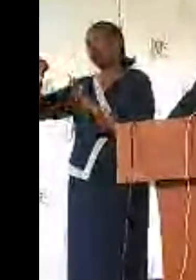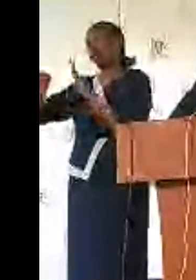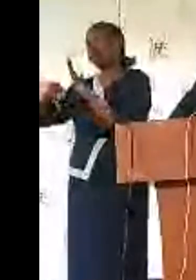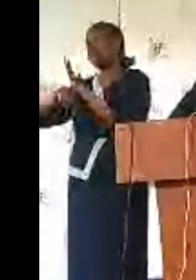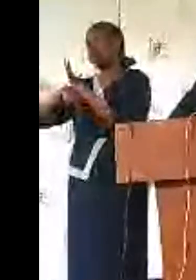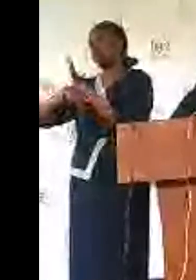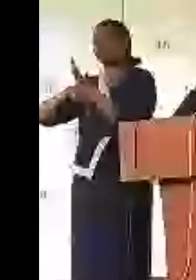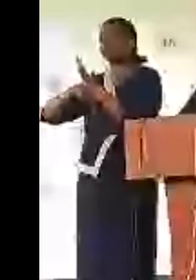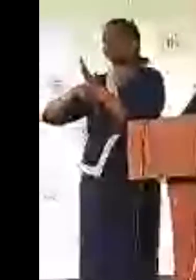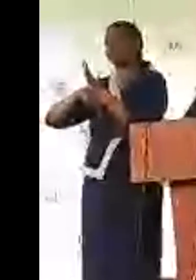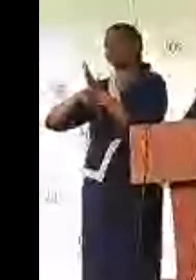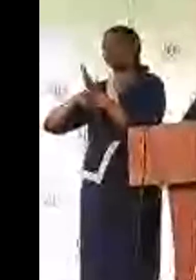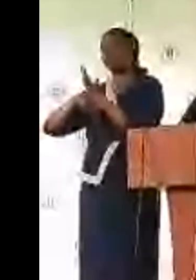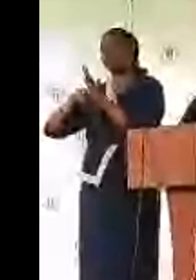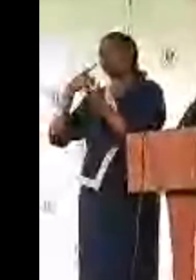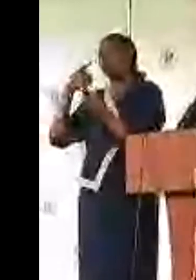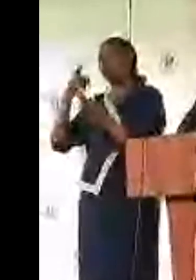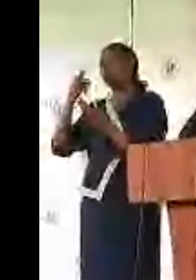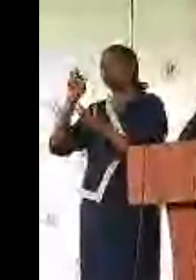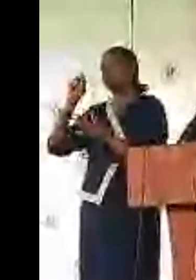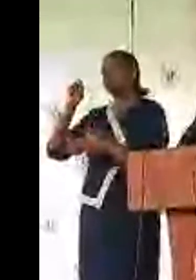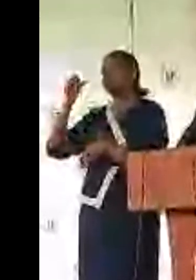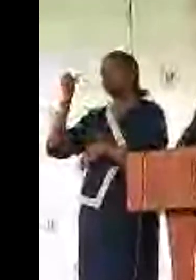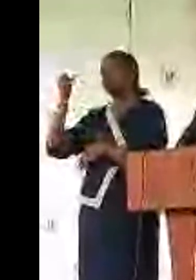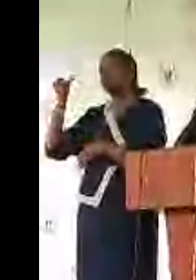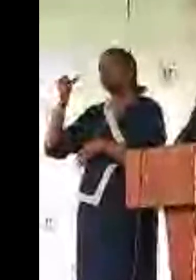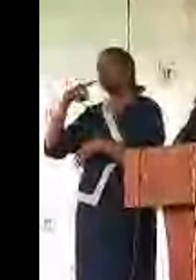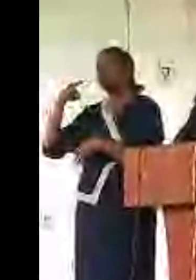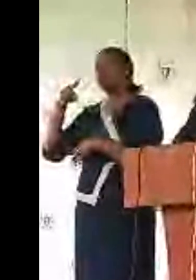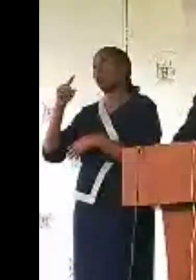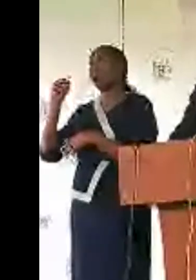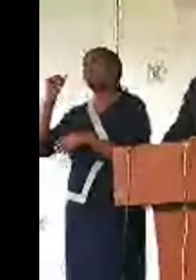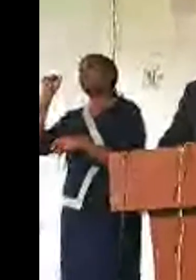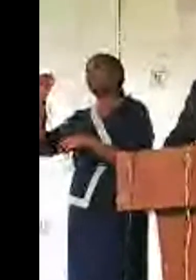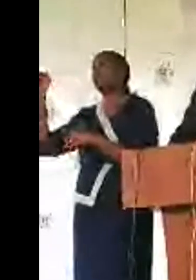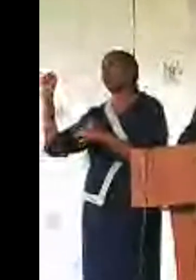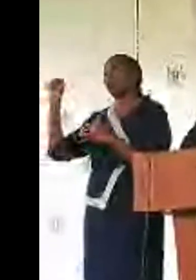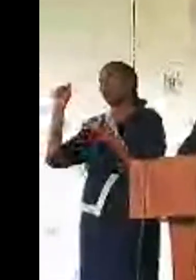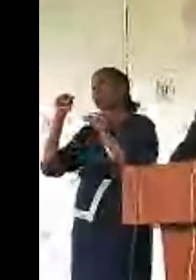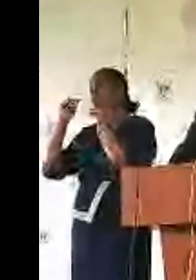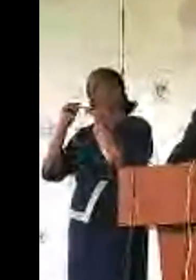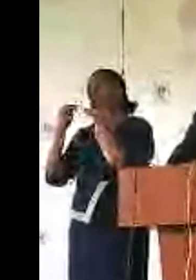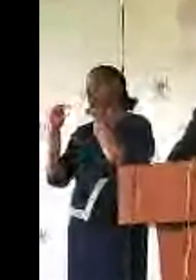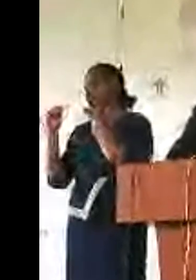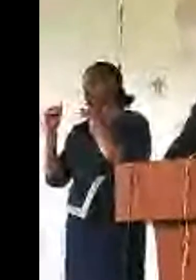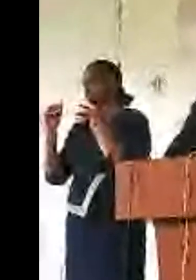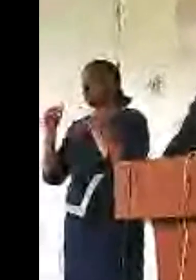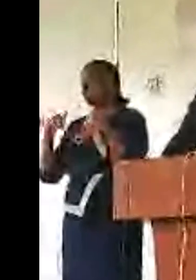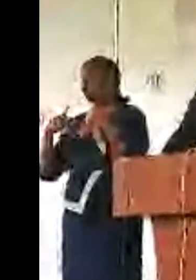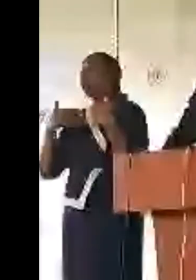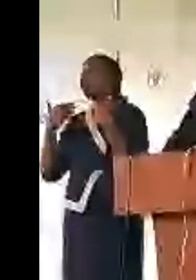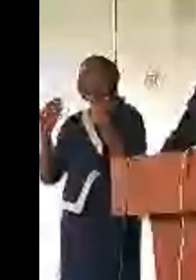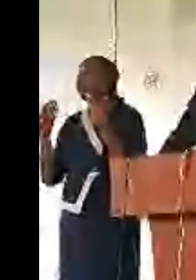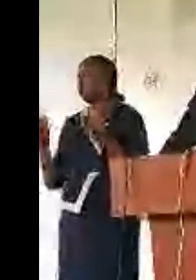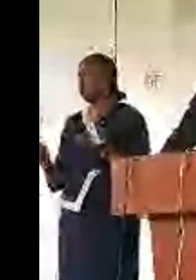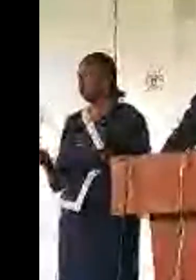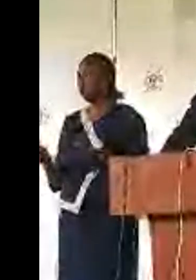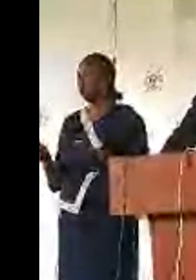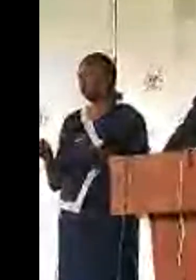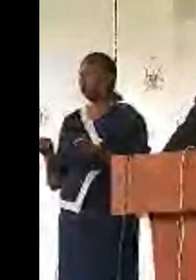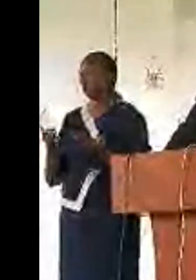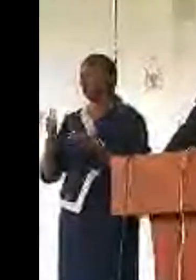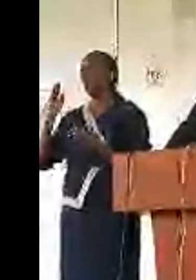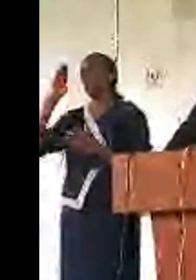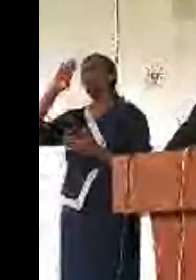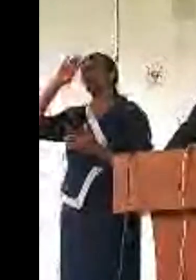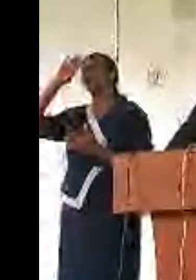164,000 for UCE, and 186,000 for USCE. However,